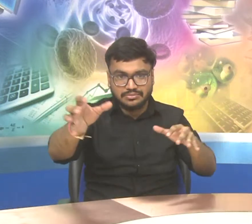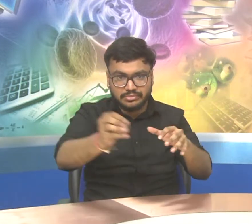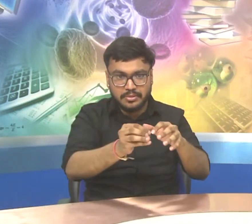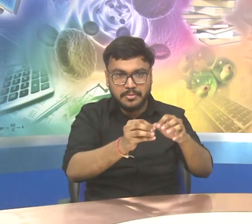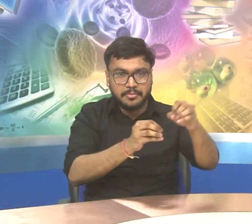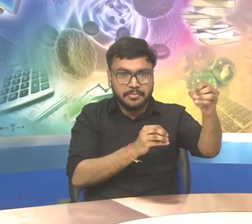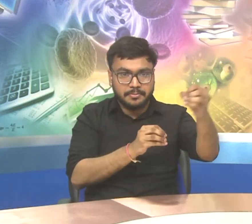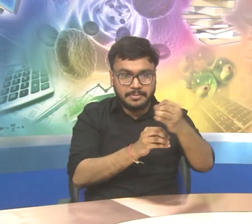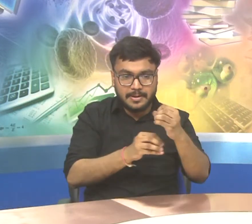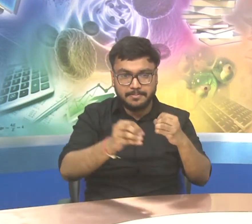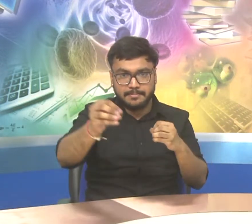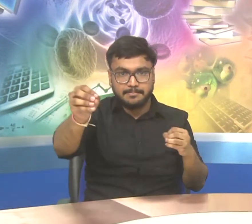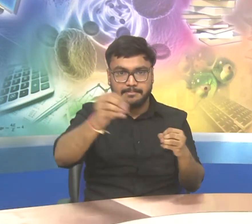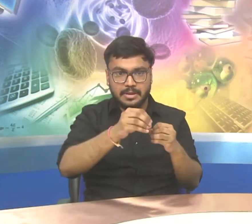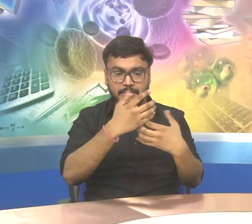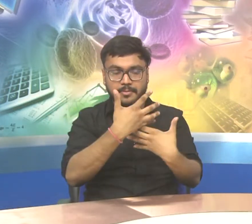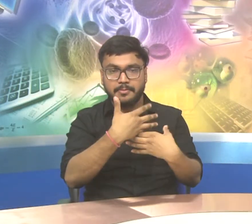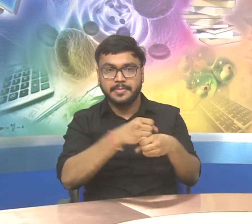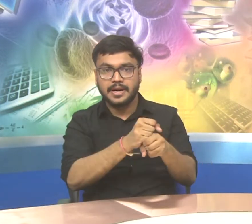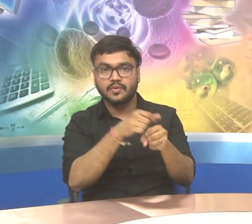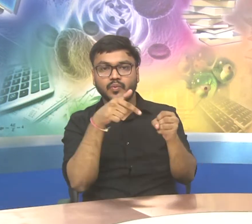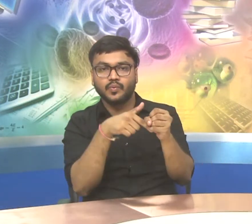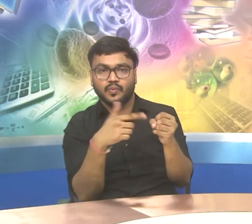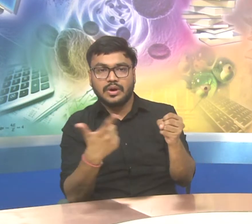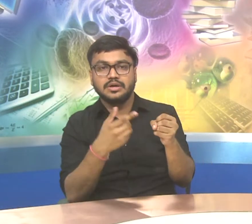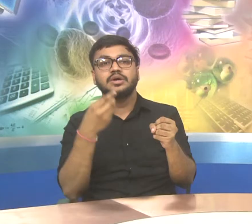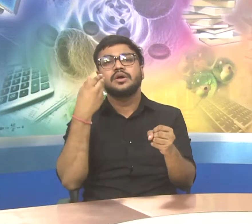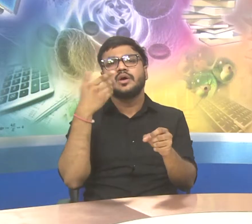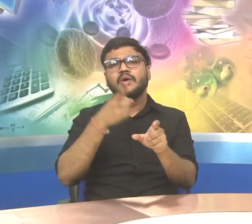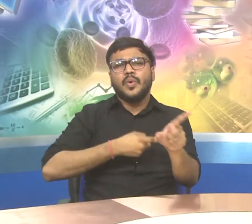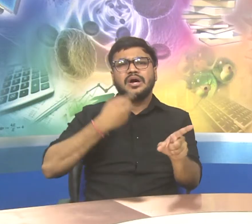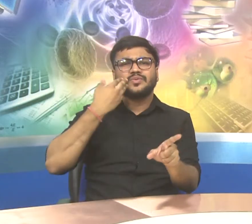about 4.5 billion years ago,